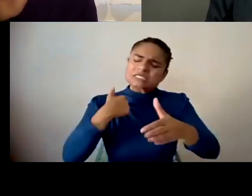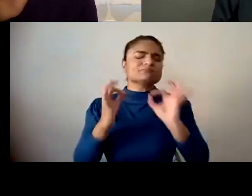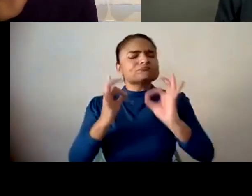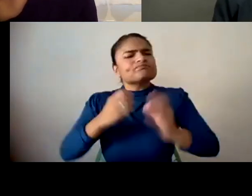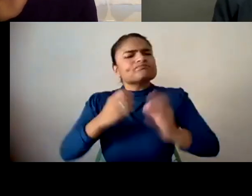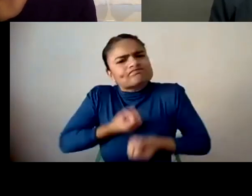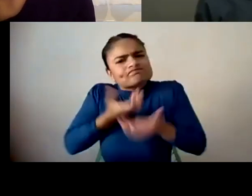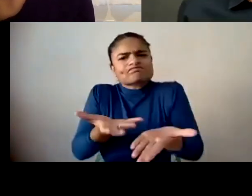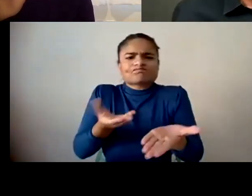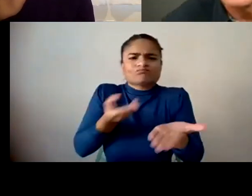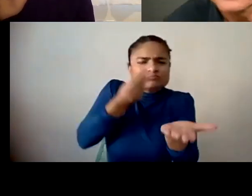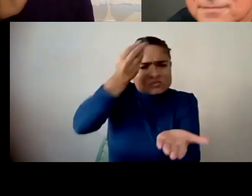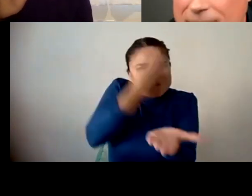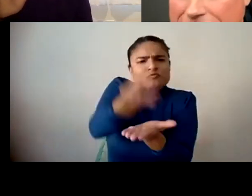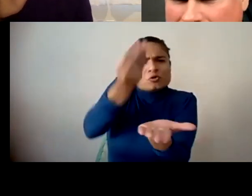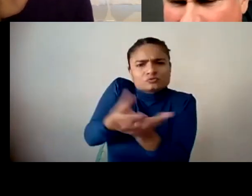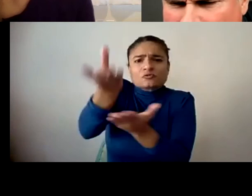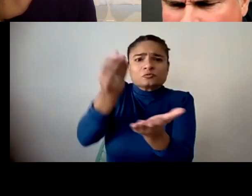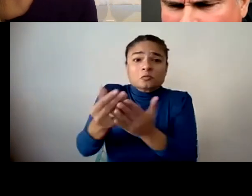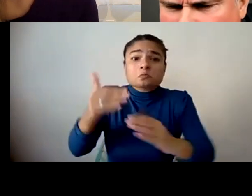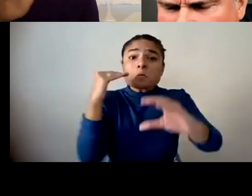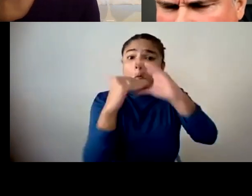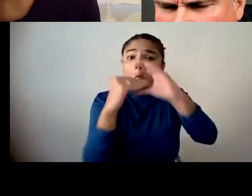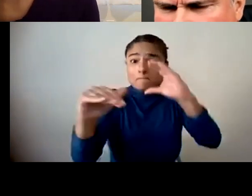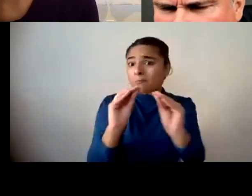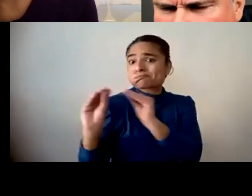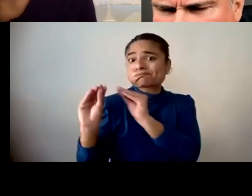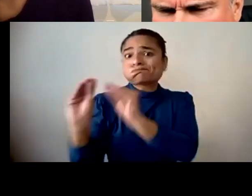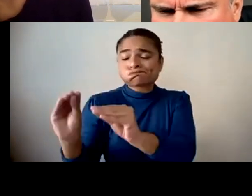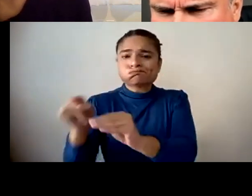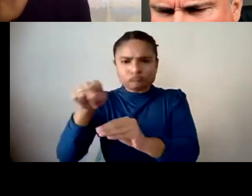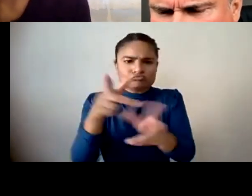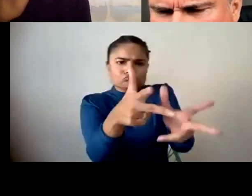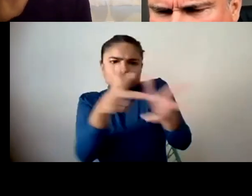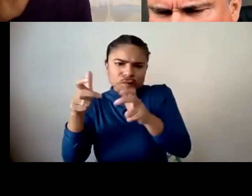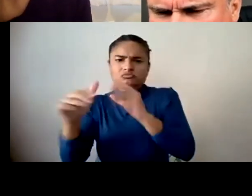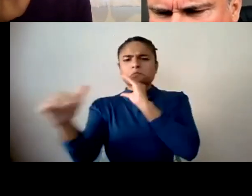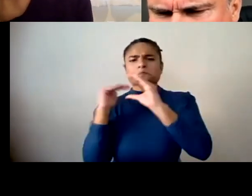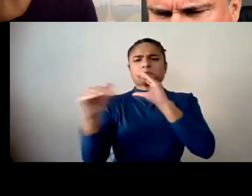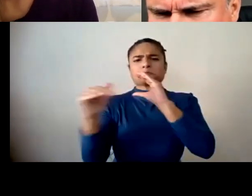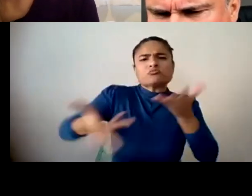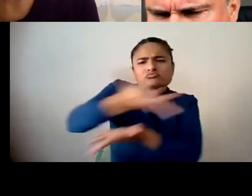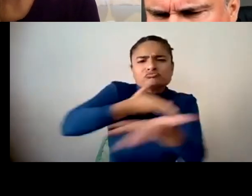I'm happy to discuss more. So thank you again. This has been really great.